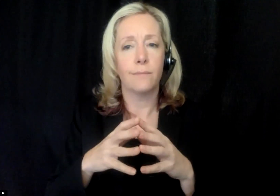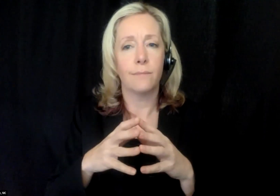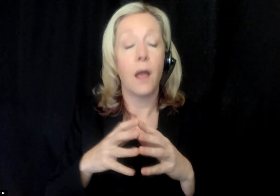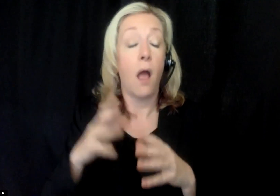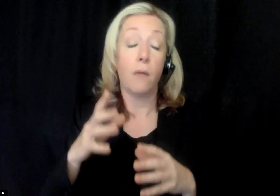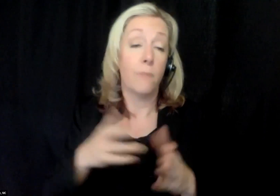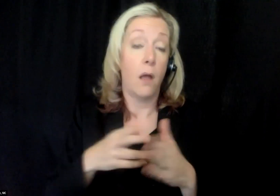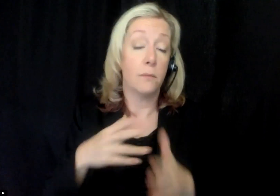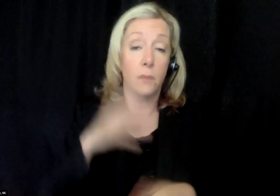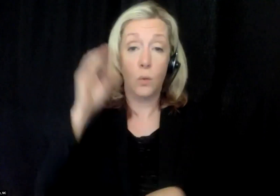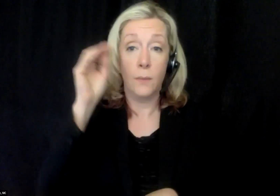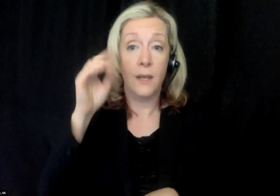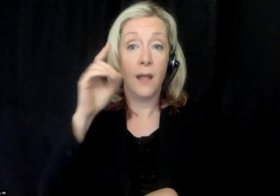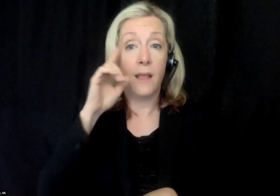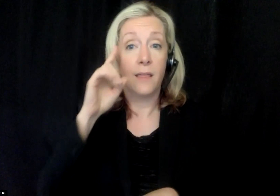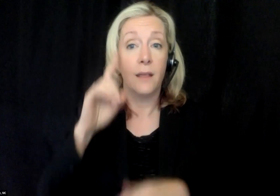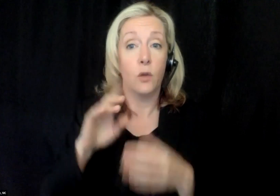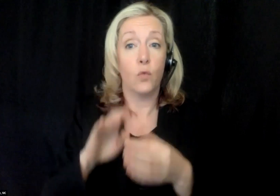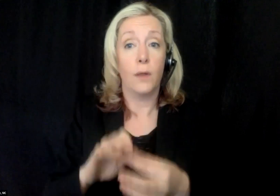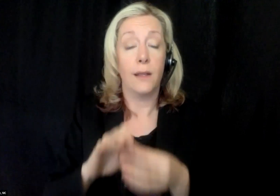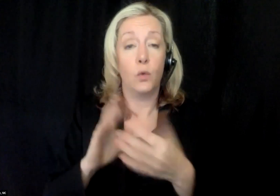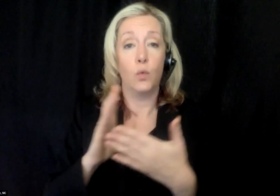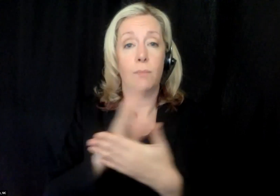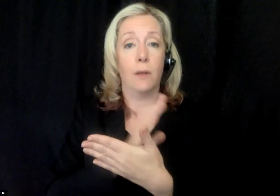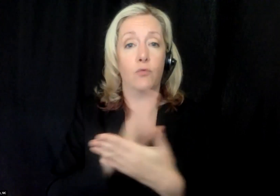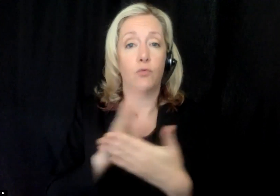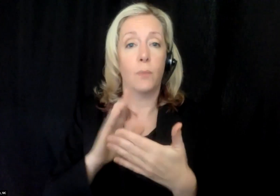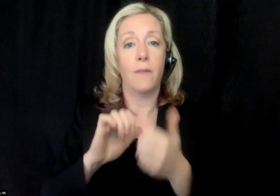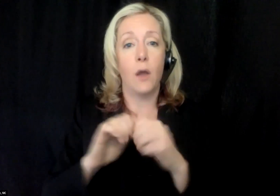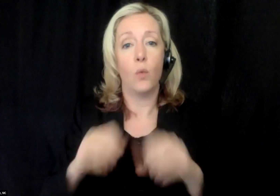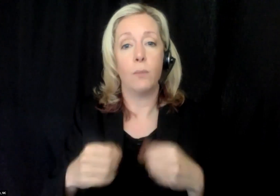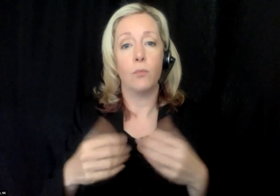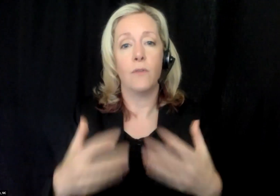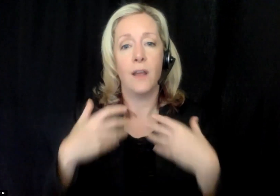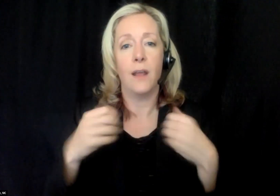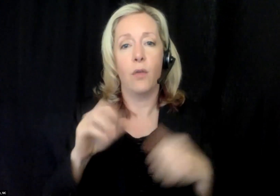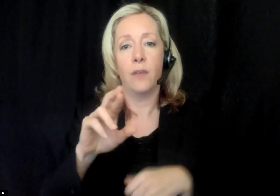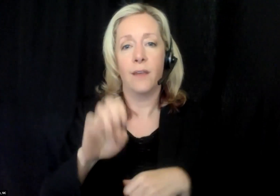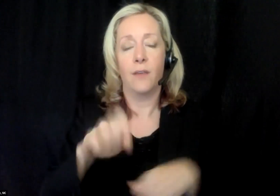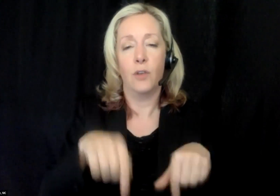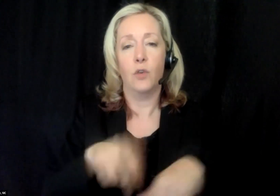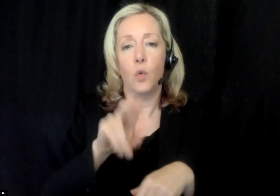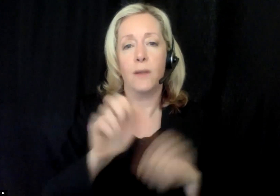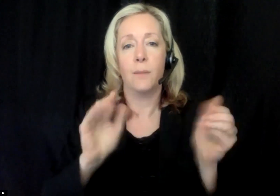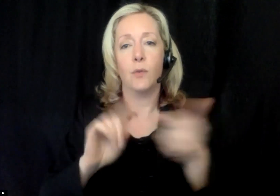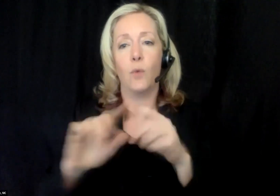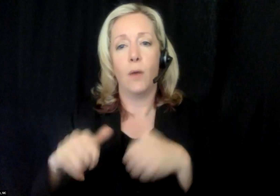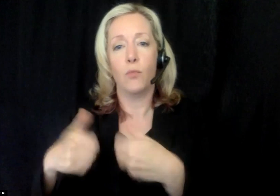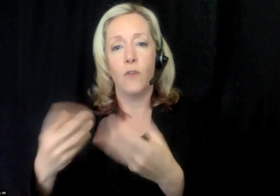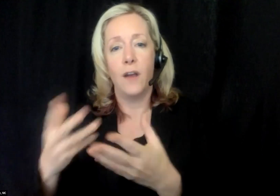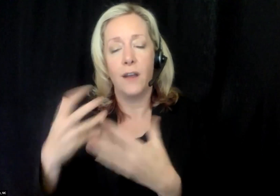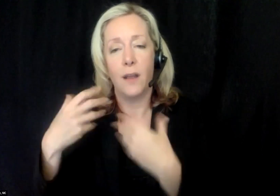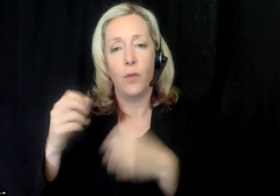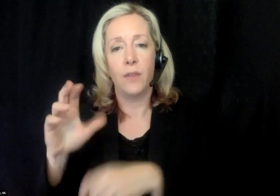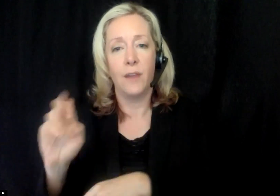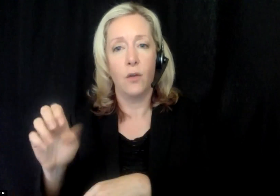to do with the structure of how healthcare delivery is regulated in the United States. The AMA